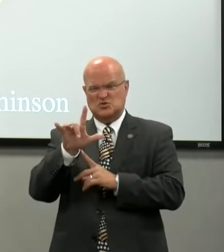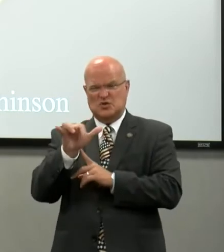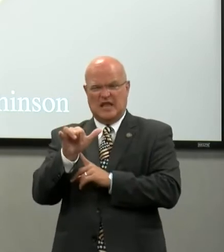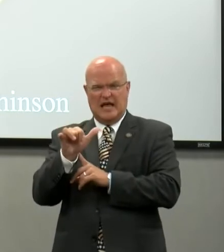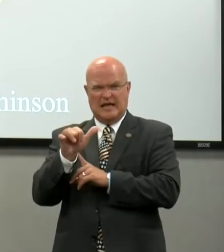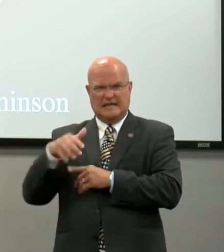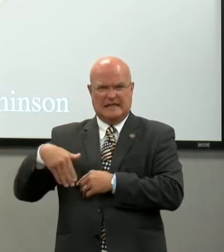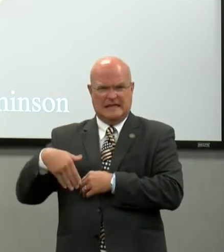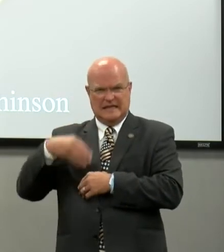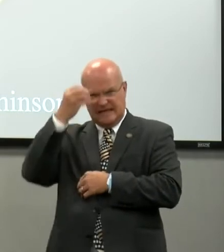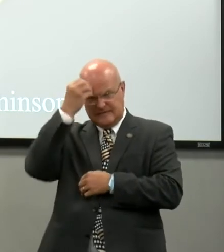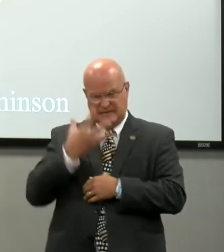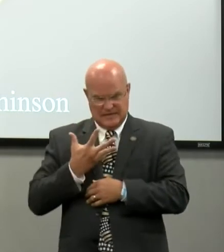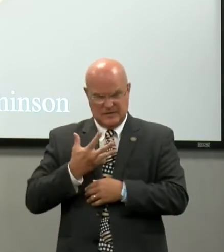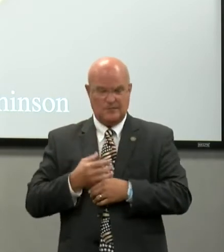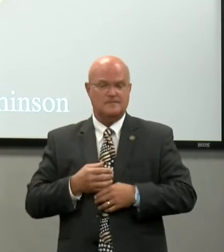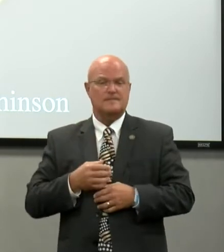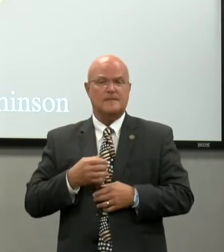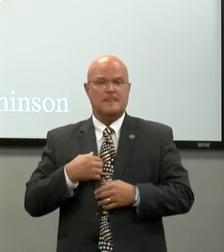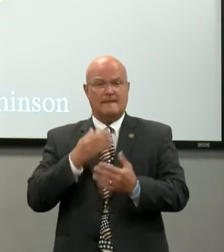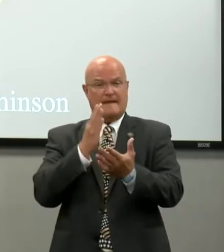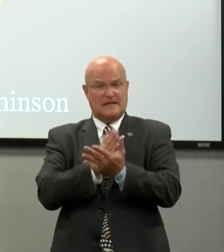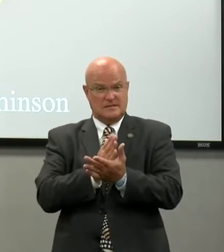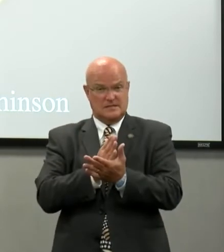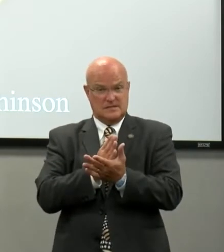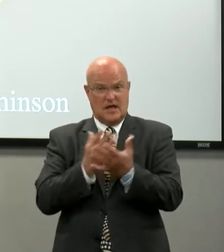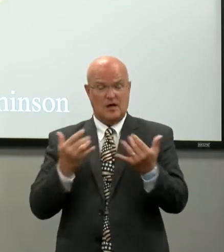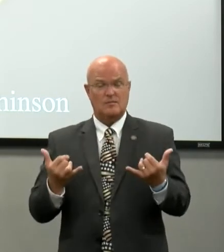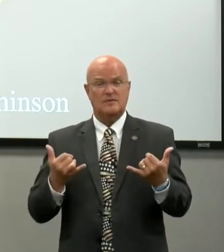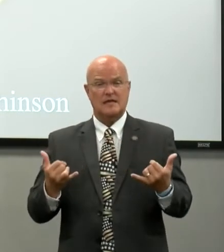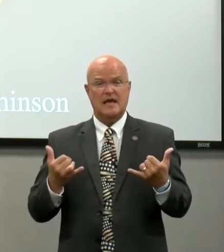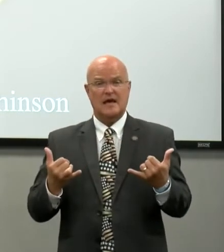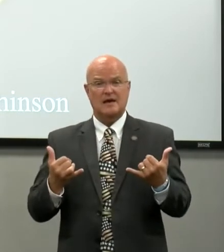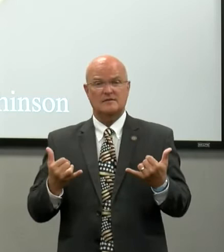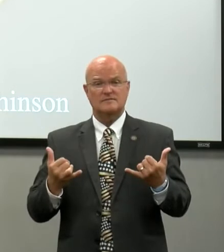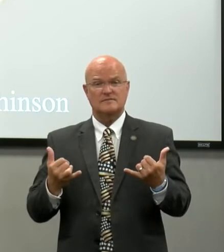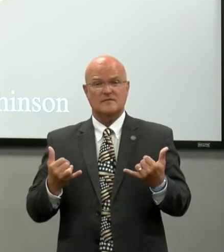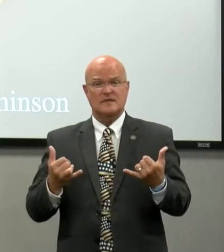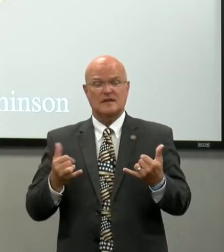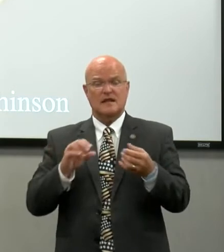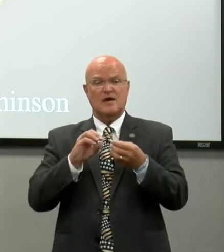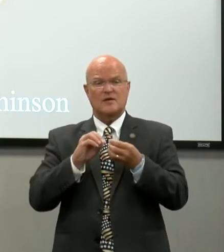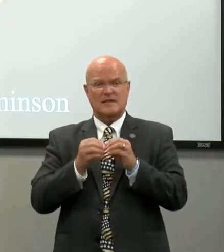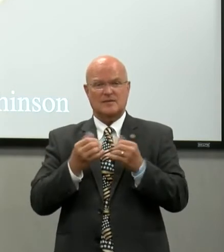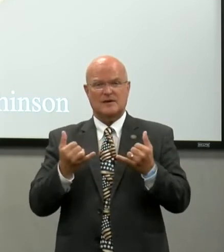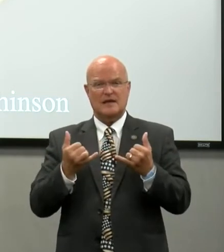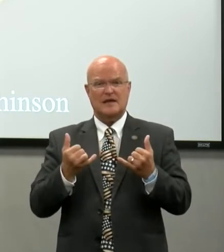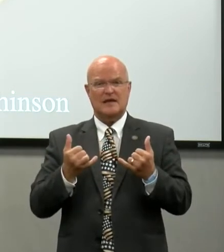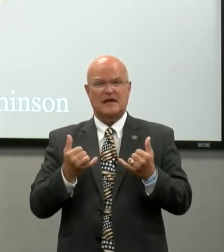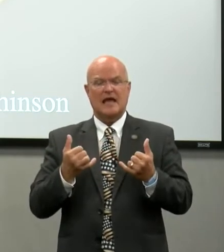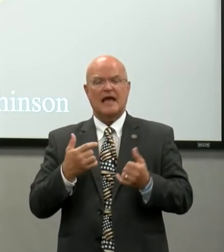they're late entries. So I'll stop with the analysis of numbers at this time and just simply make